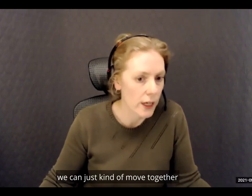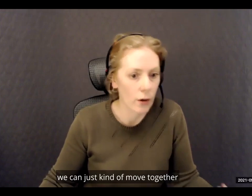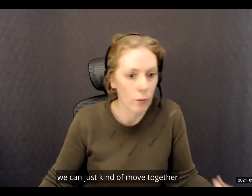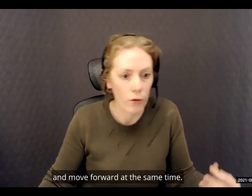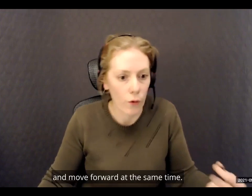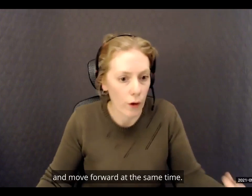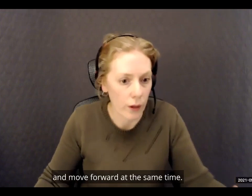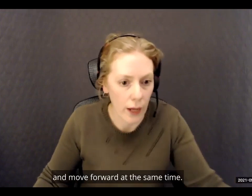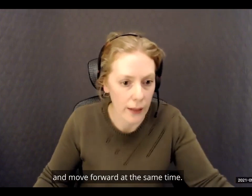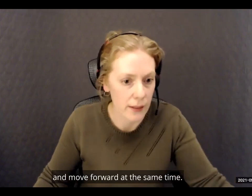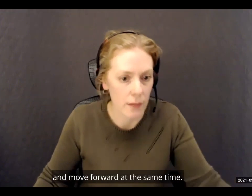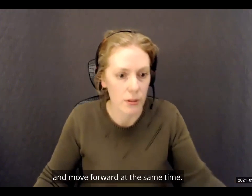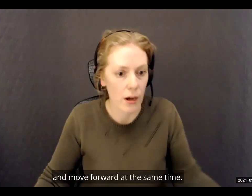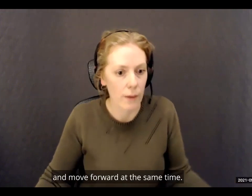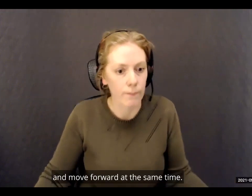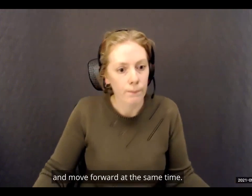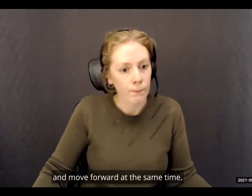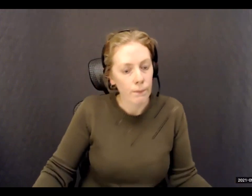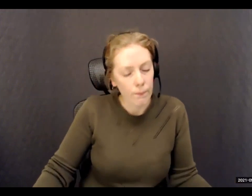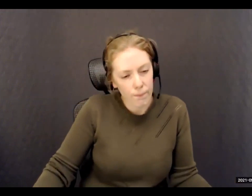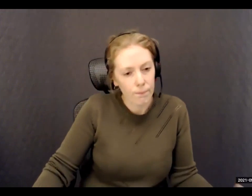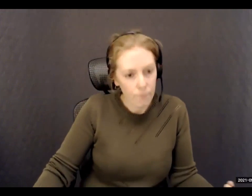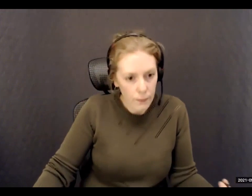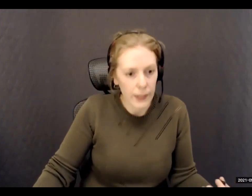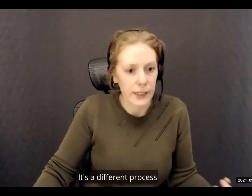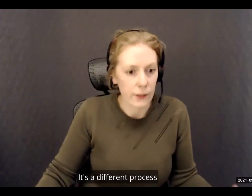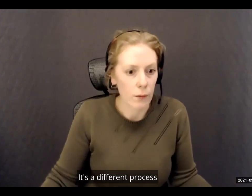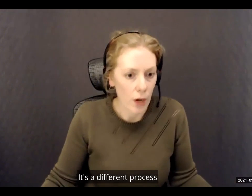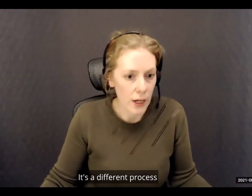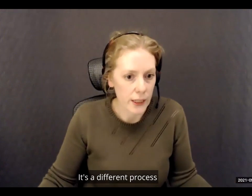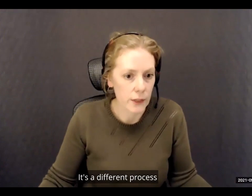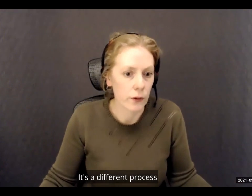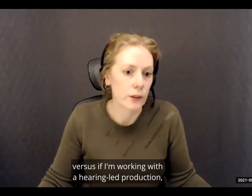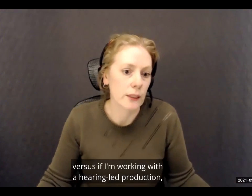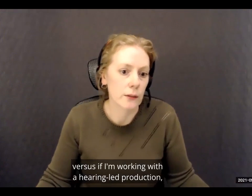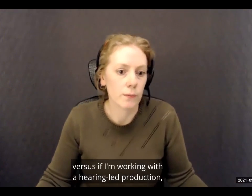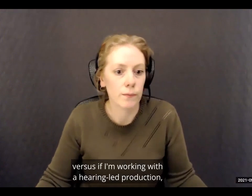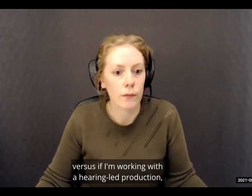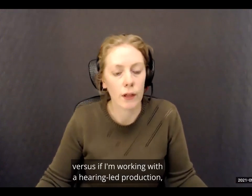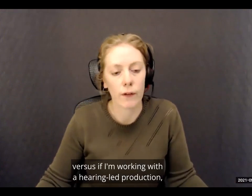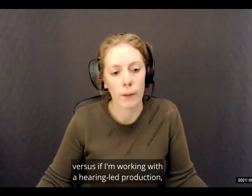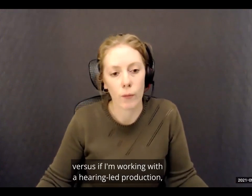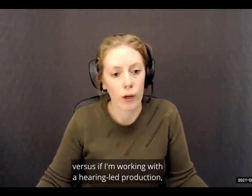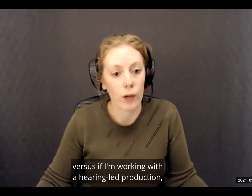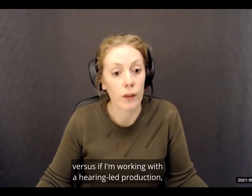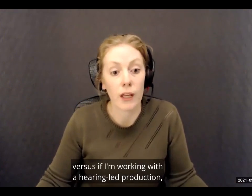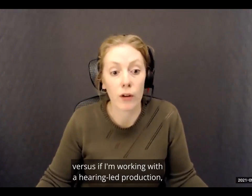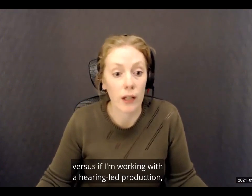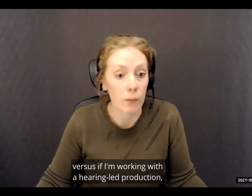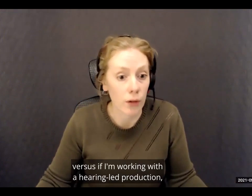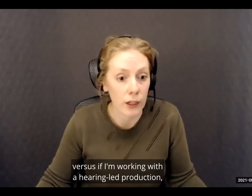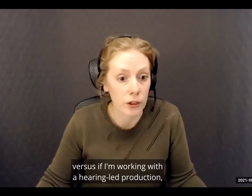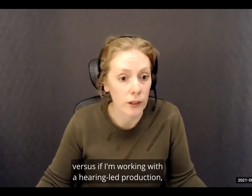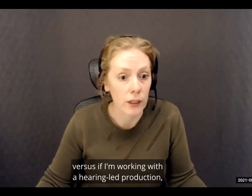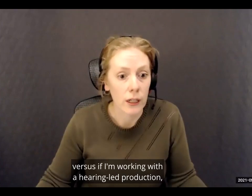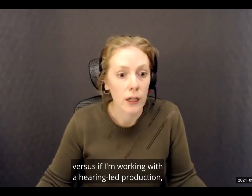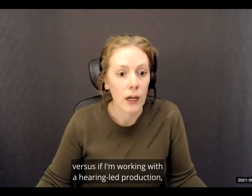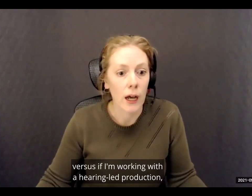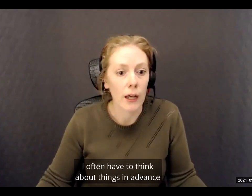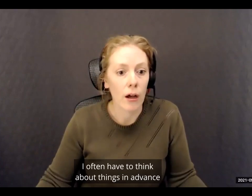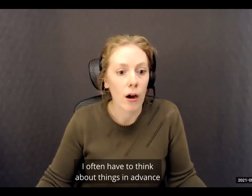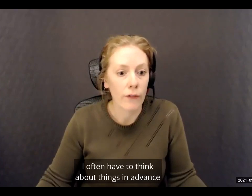of move together, move forward at the same time. It's a different process versus if I'm working with a hearing-led